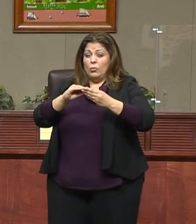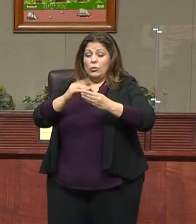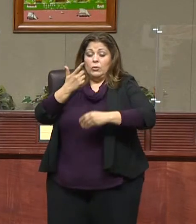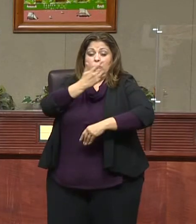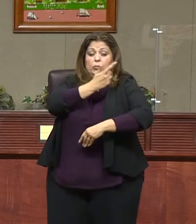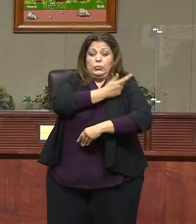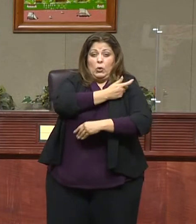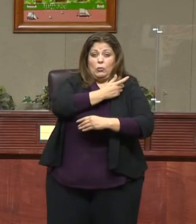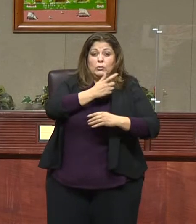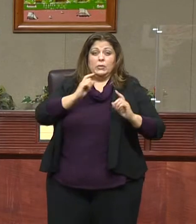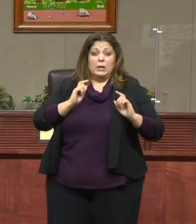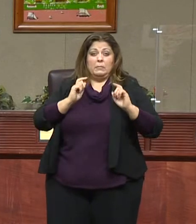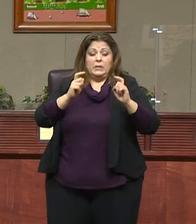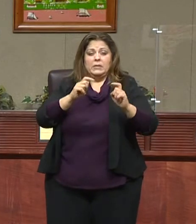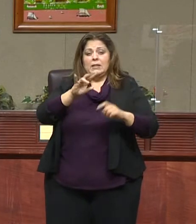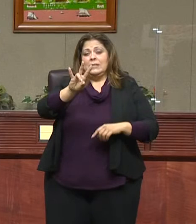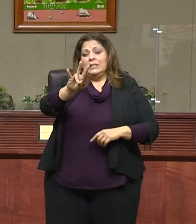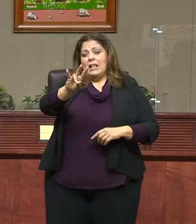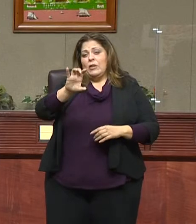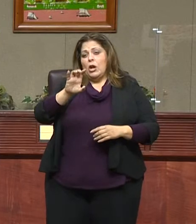was